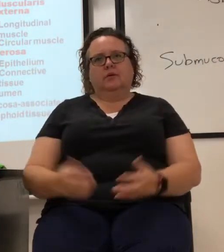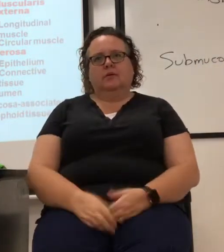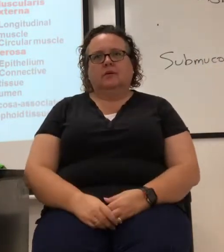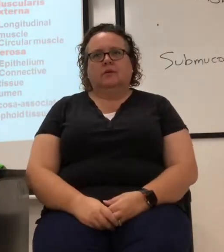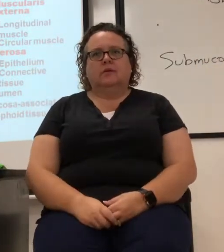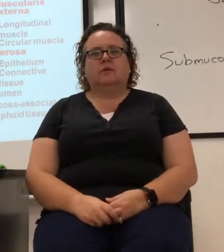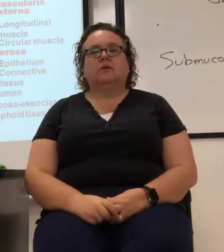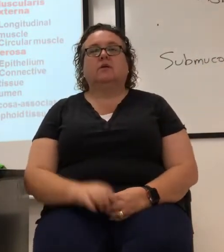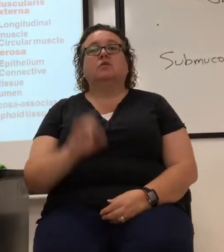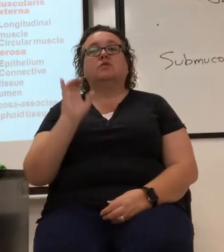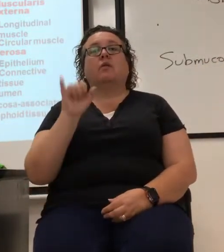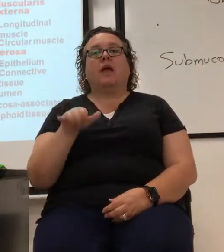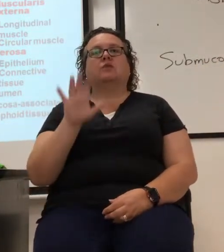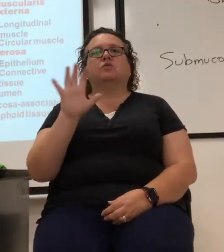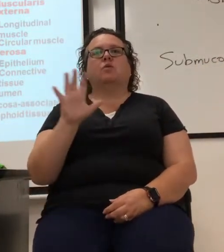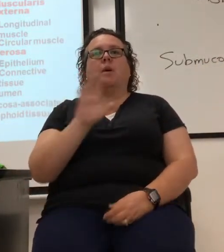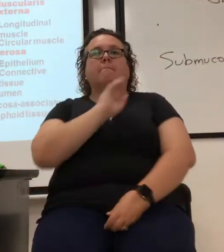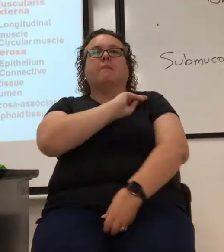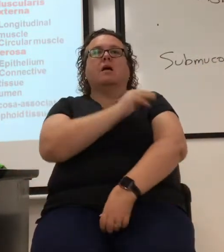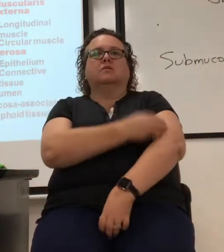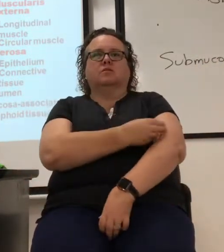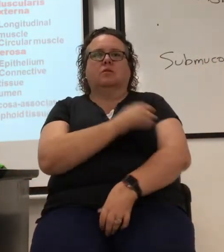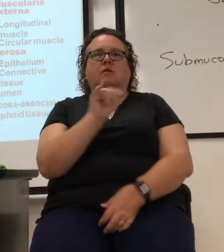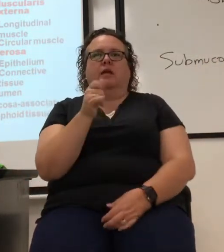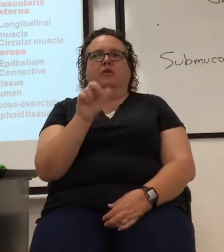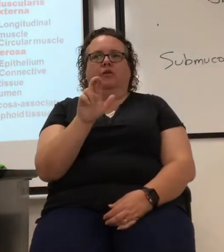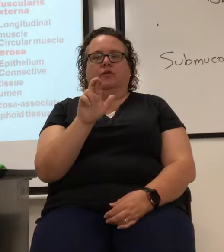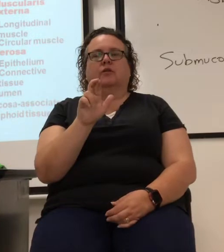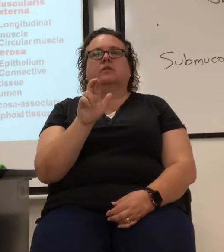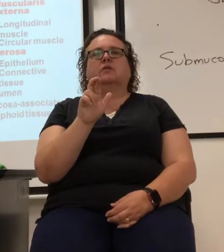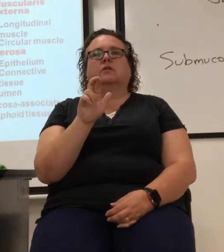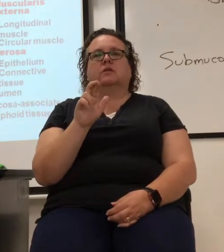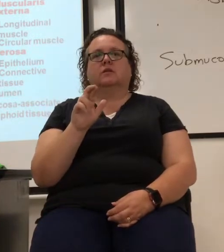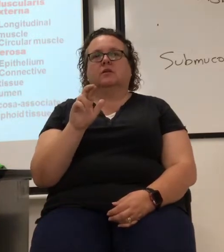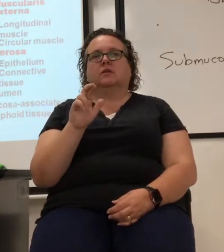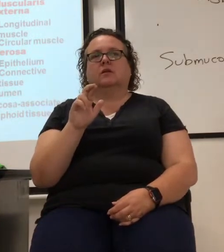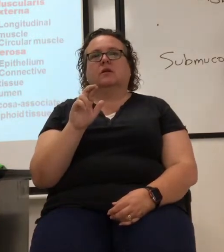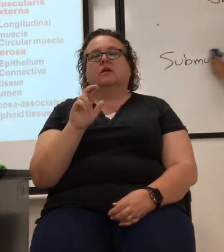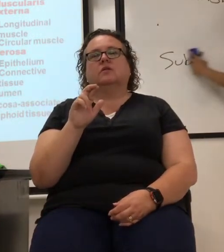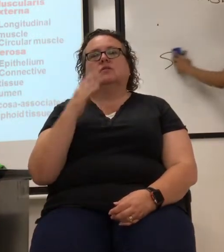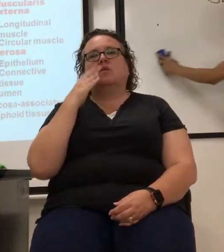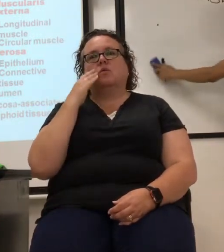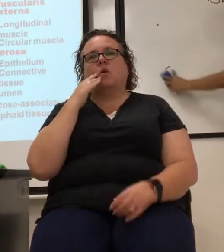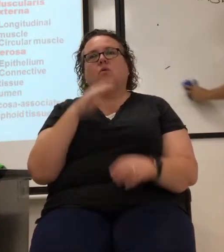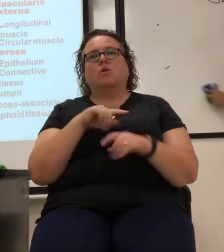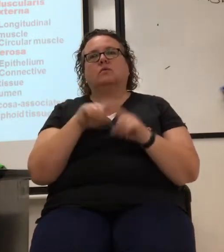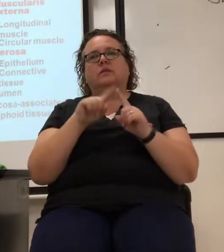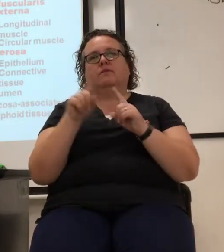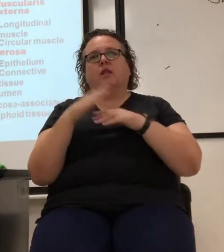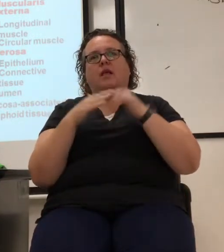Okay, so that's the muscle layer. Muscularis externa, and know the circular longitudinal layers.